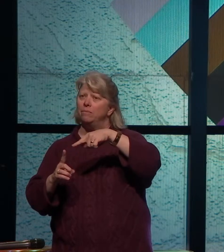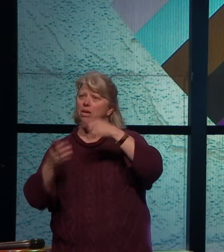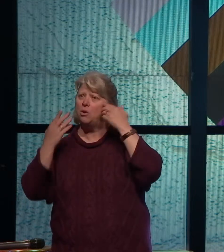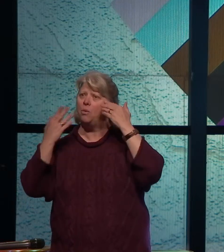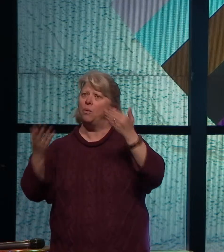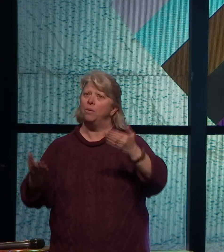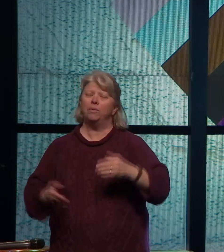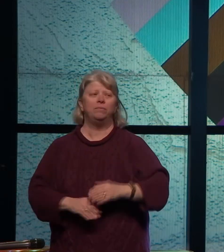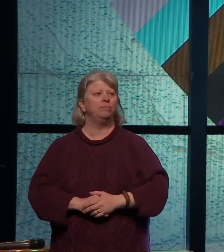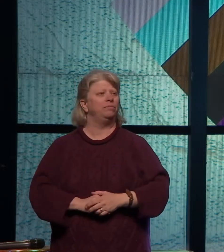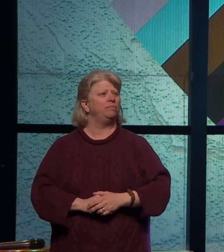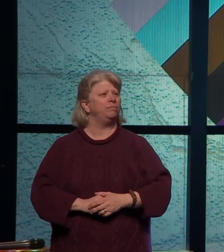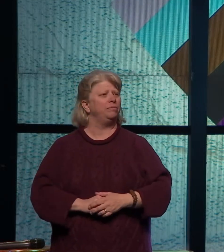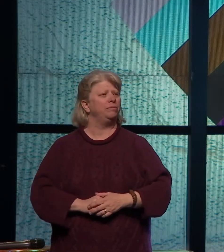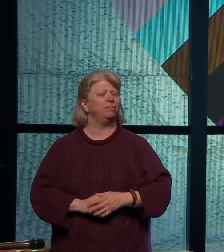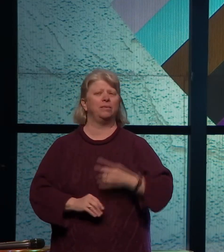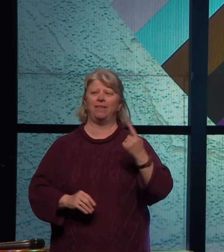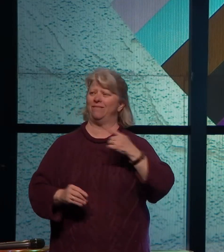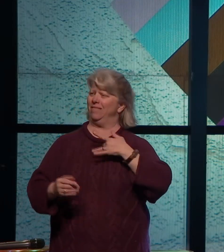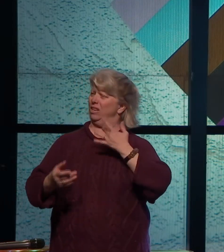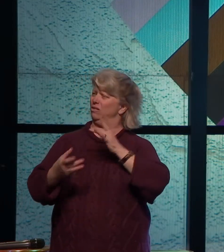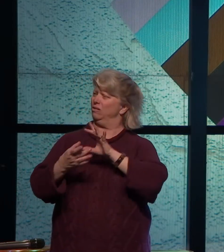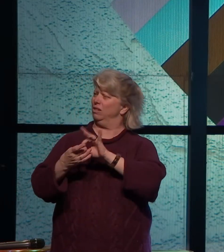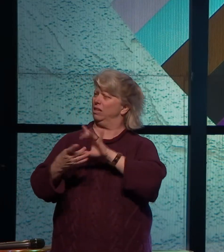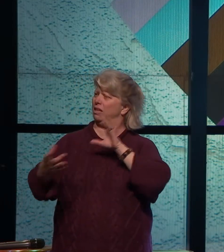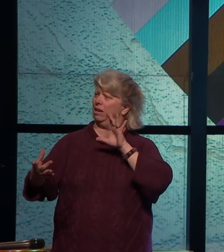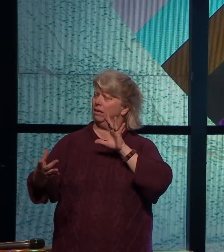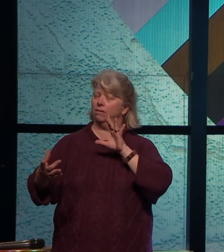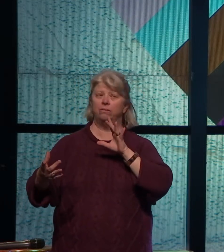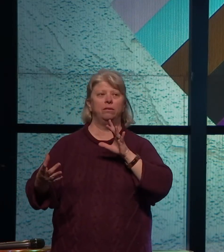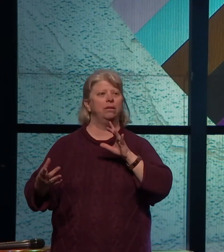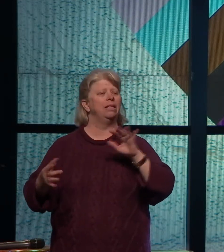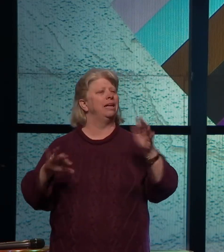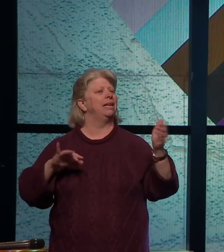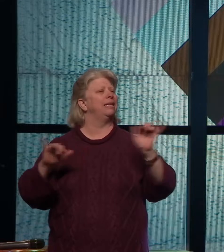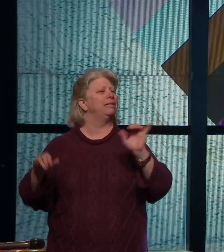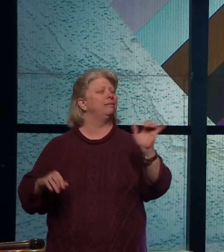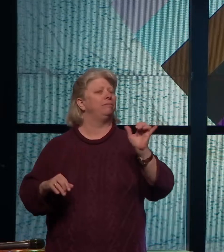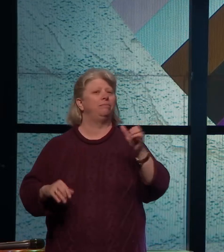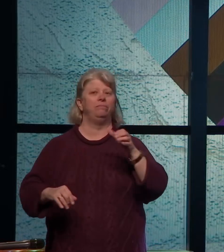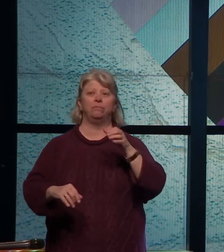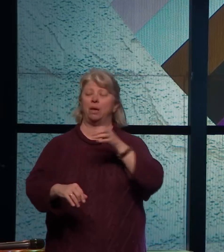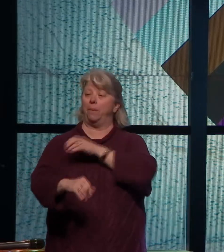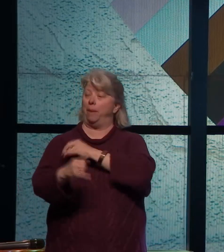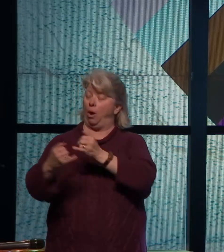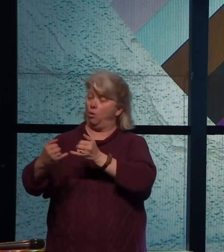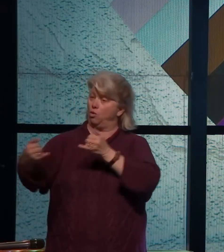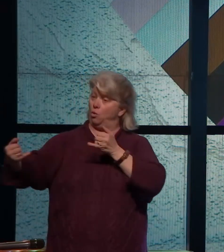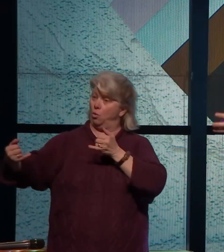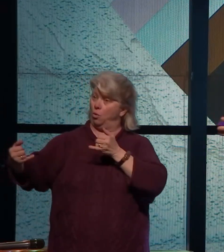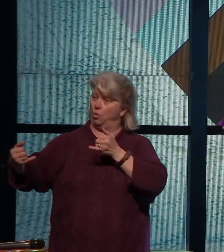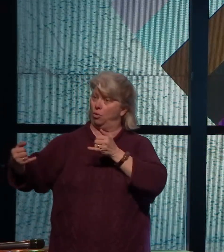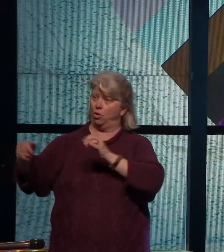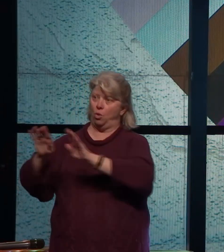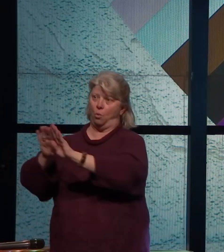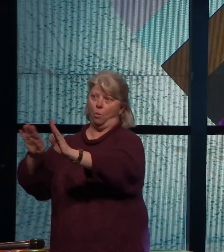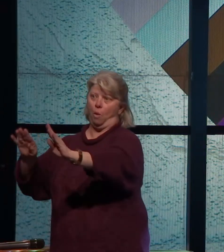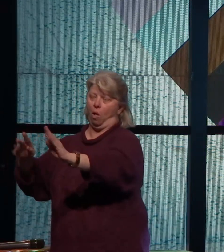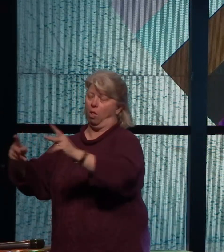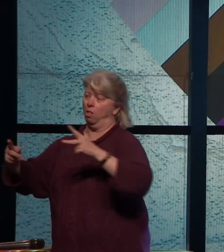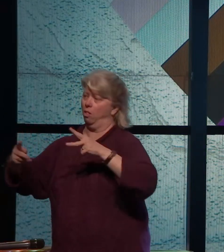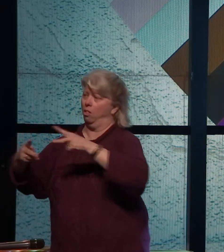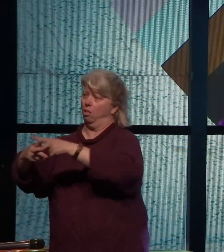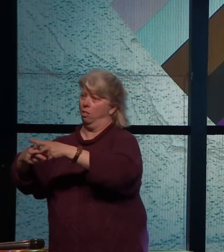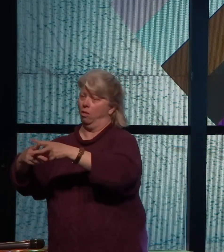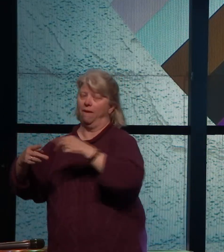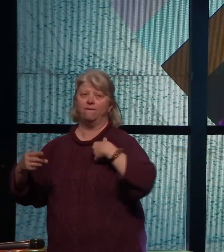unknown. There's something that feels disconnected. Right? It's kind of like that power cord that is connected to the wall outlet that you